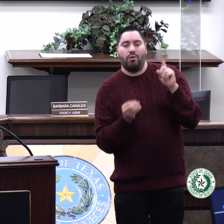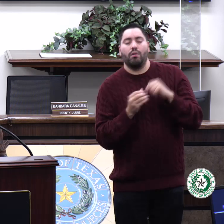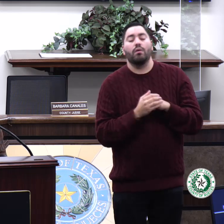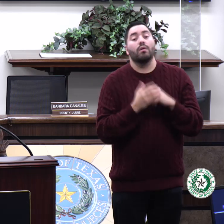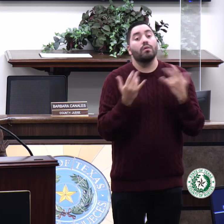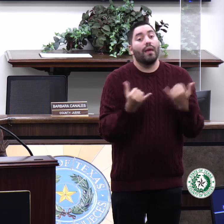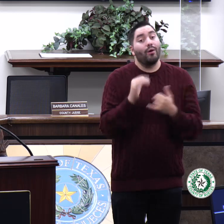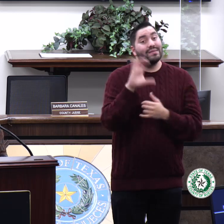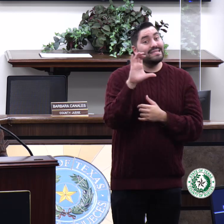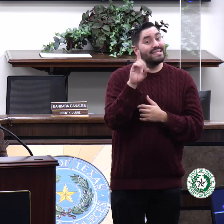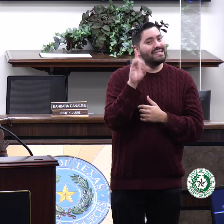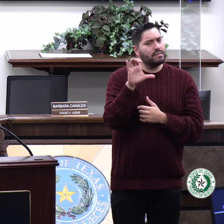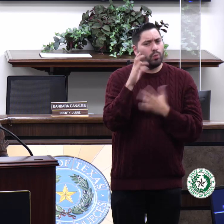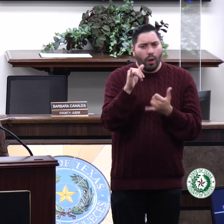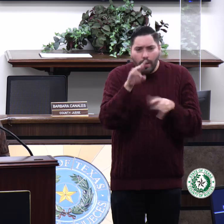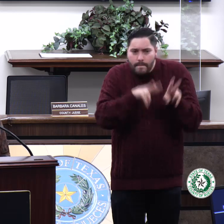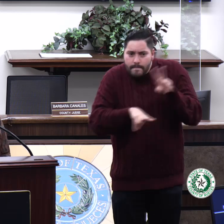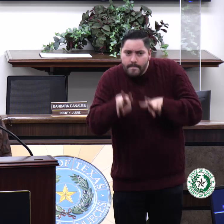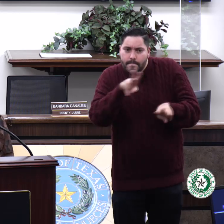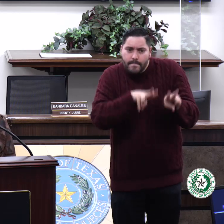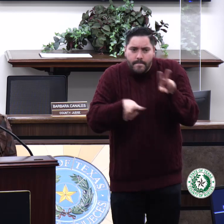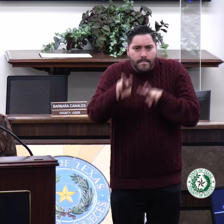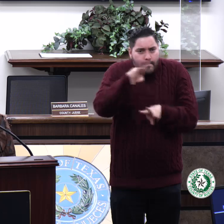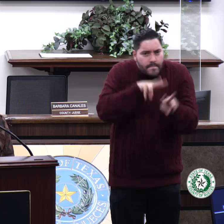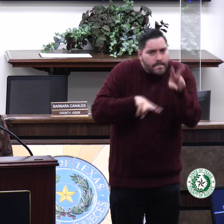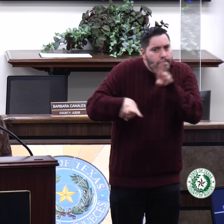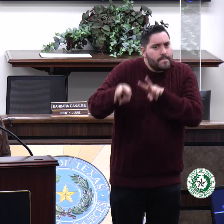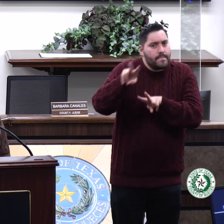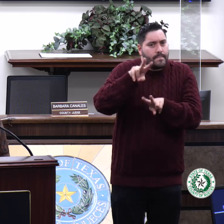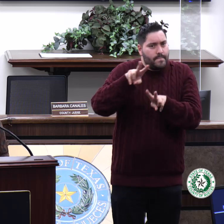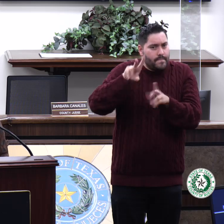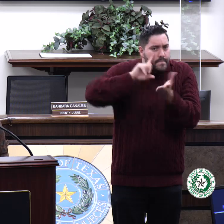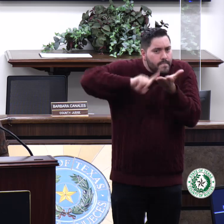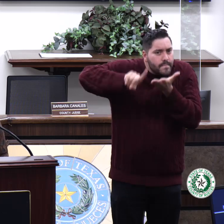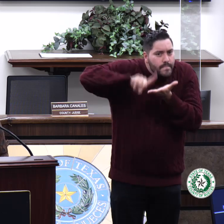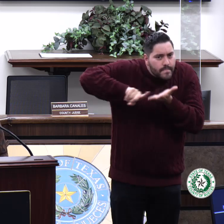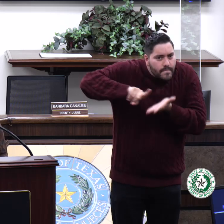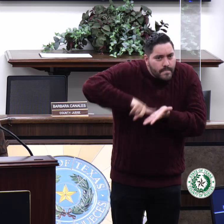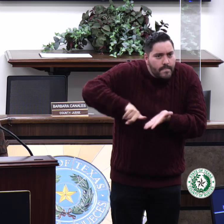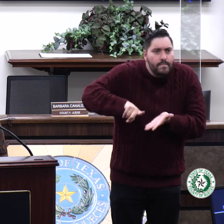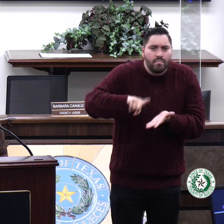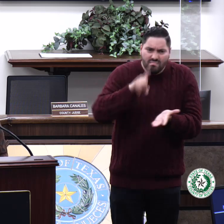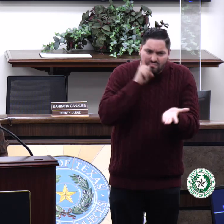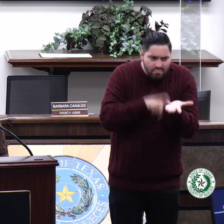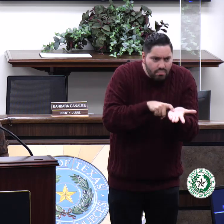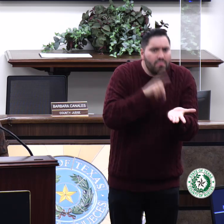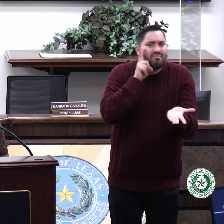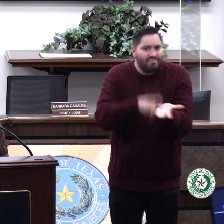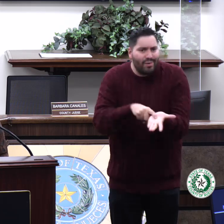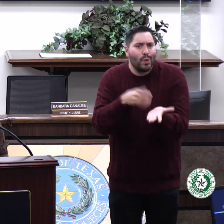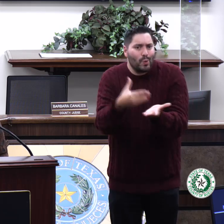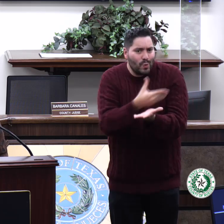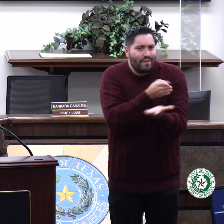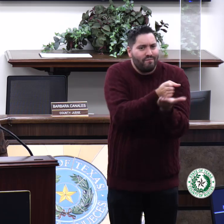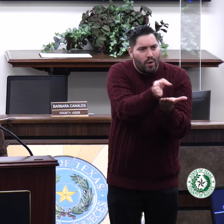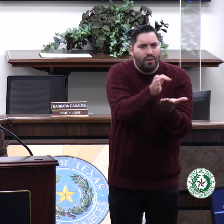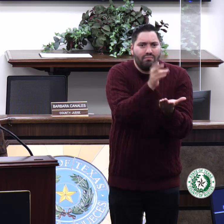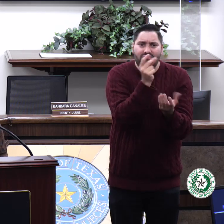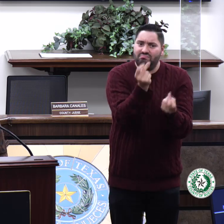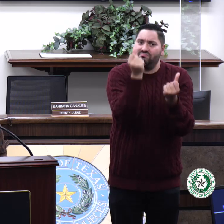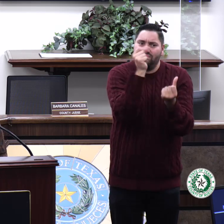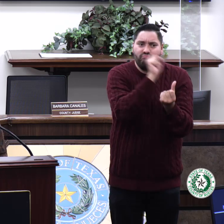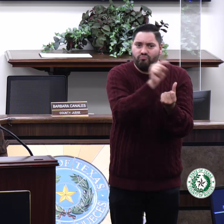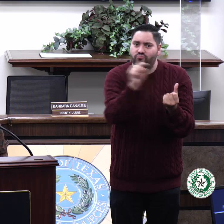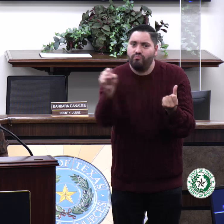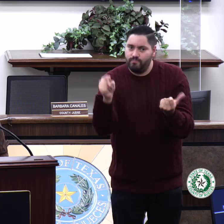monitoring variants, and the U.S. variant surveillance system has reliably detected new variants in this country quite quickly.